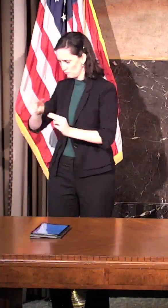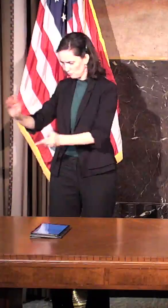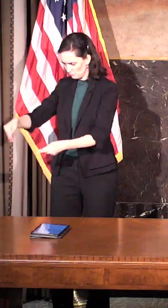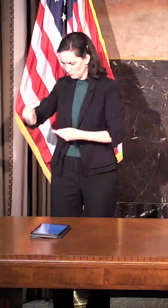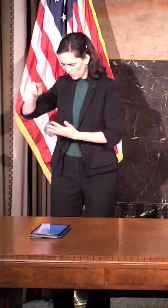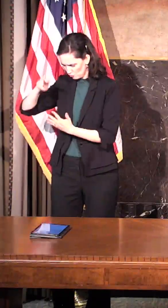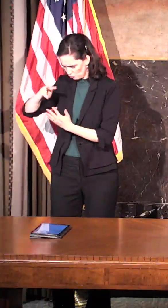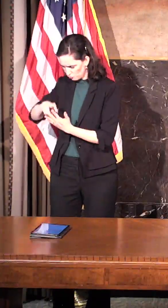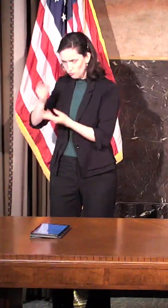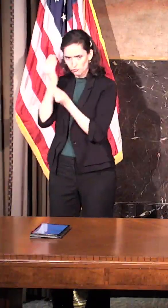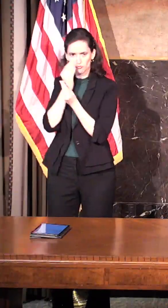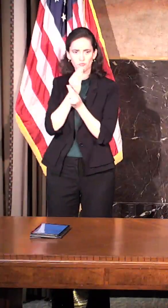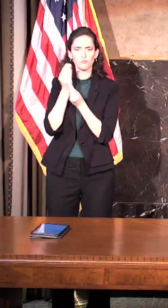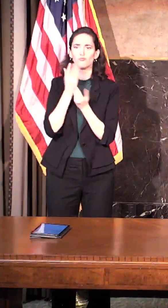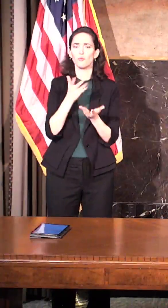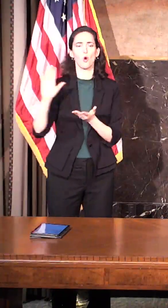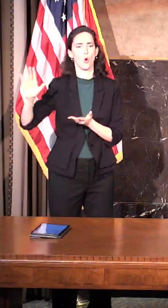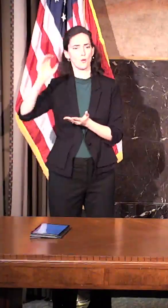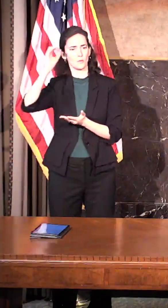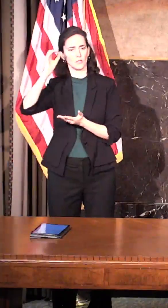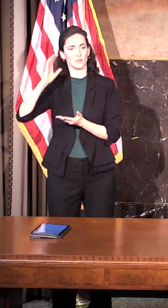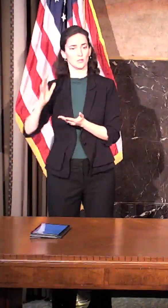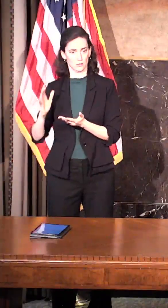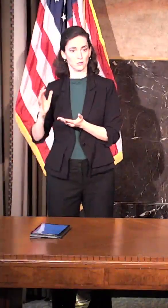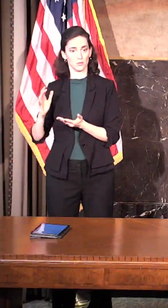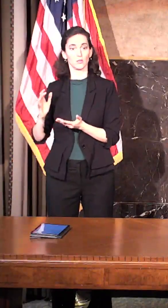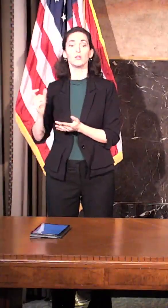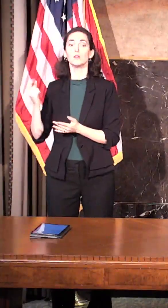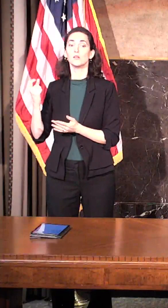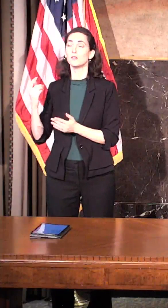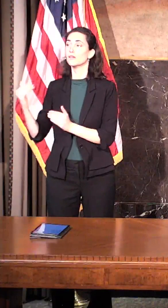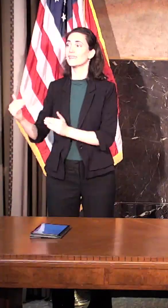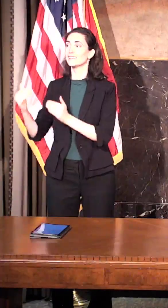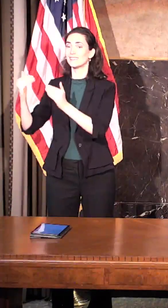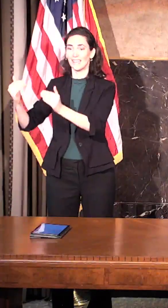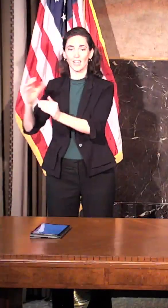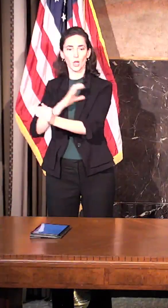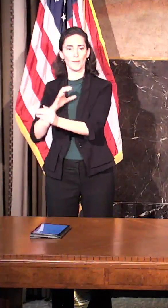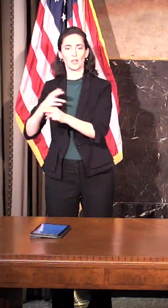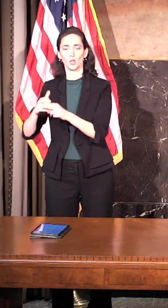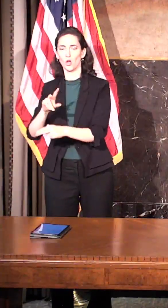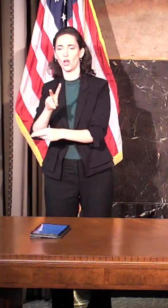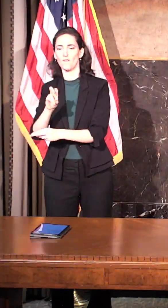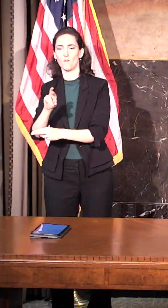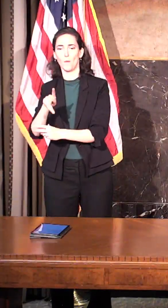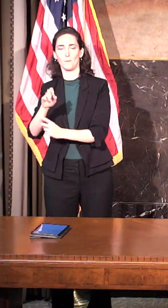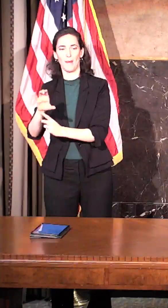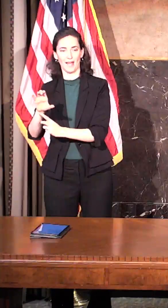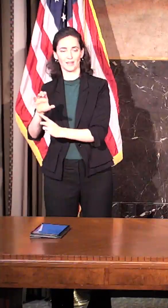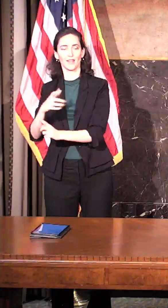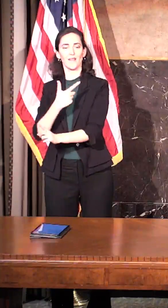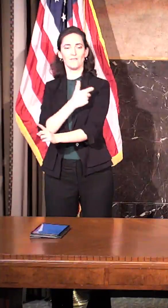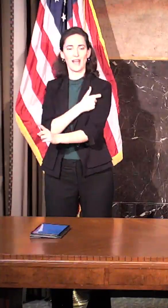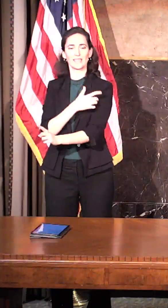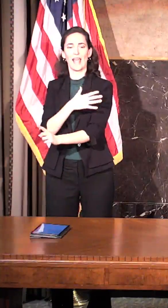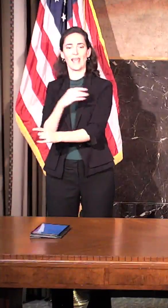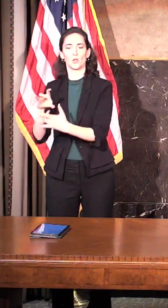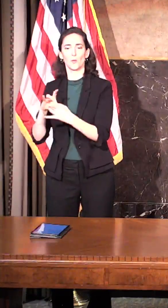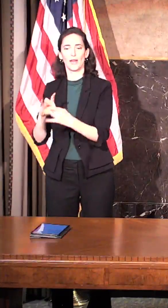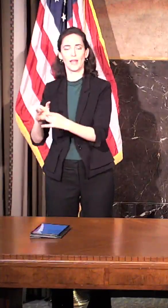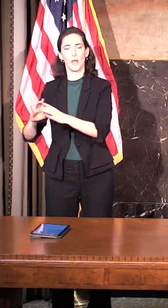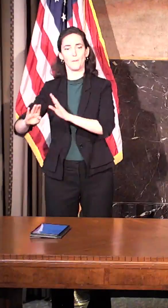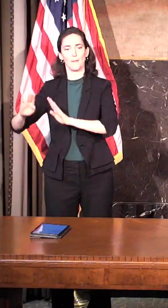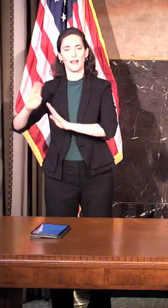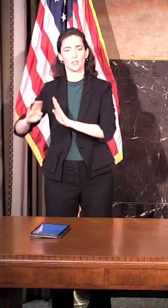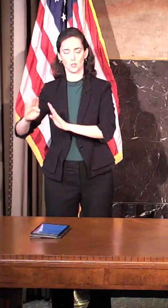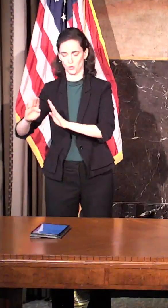company in advance of the VRBPAC committee. That's the Vaccines and Related Biological